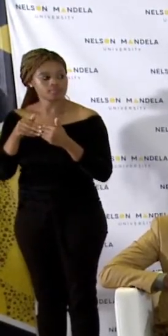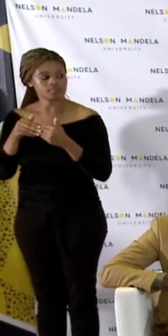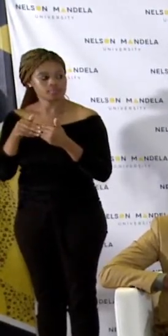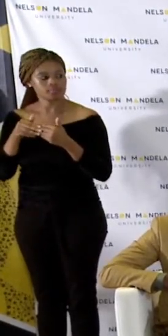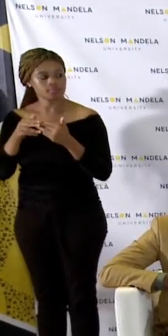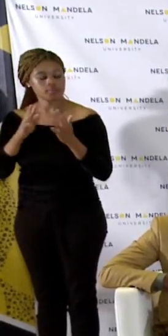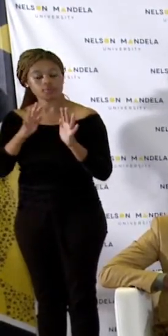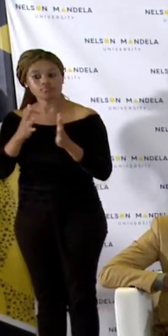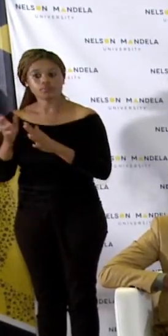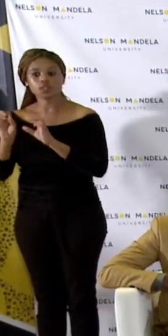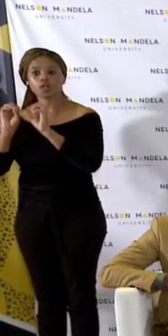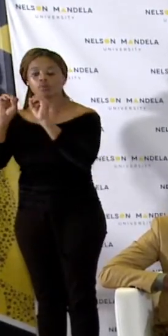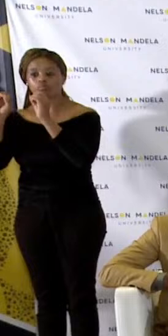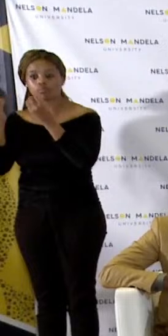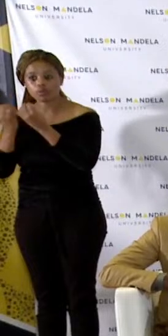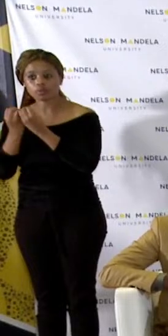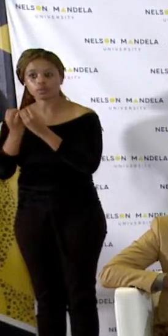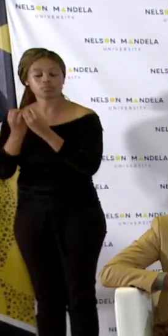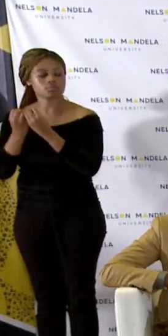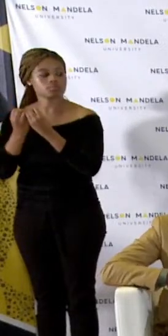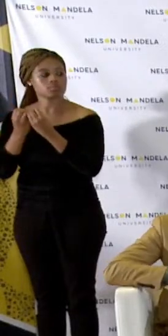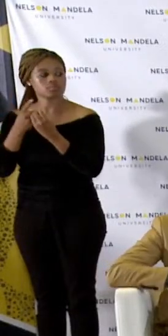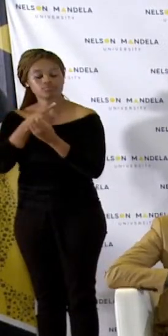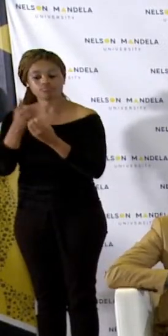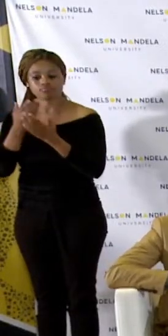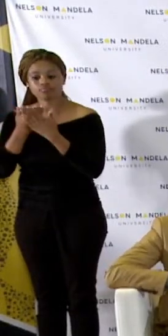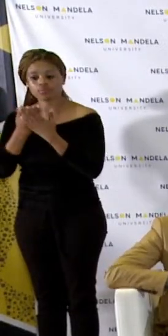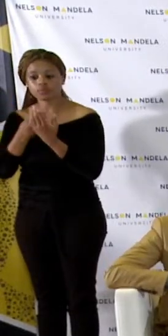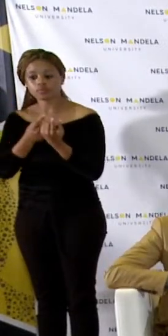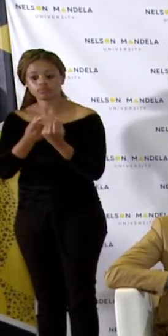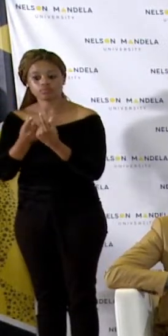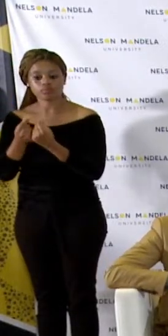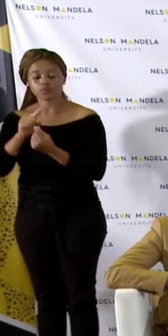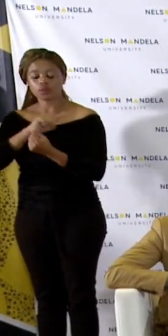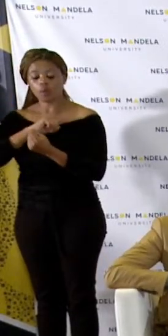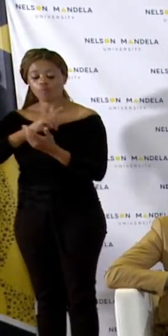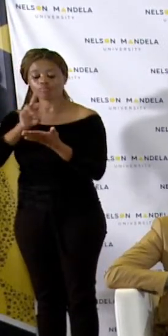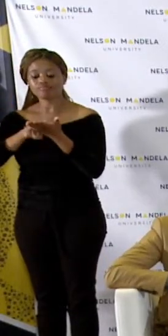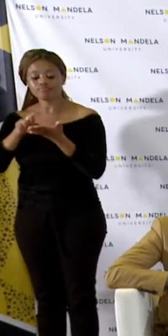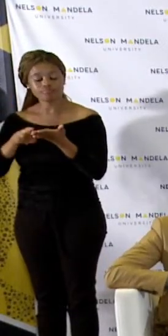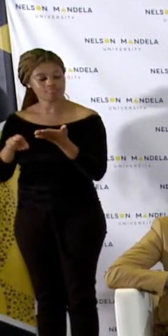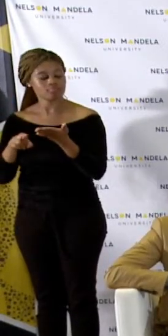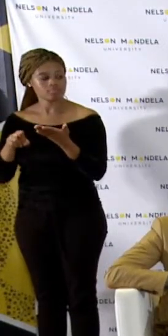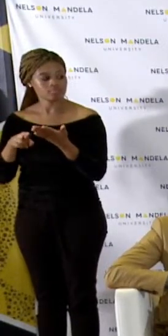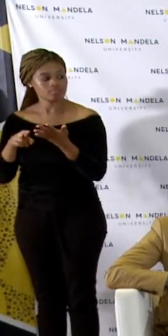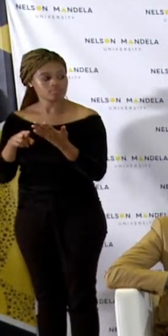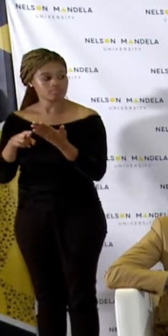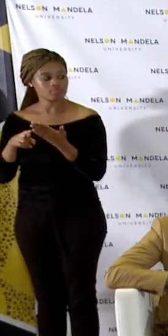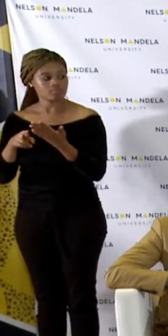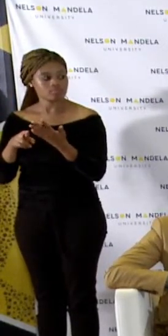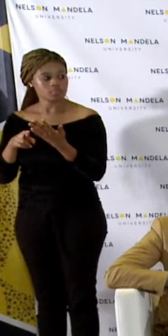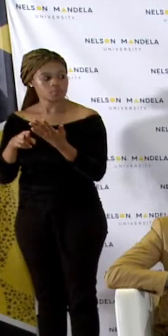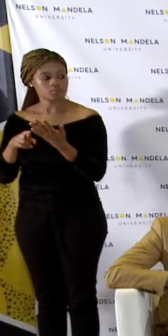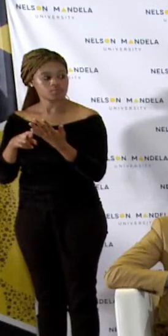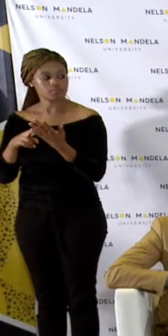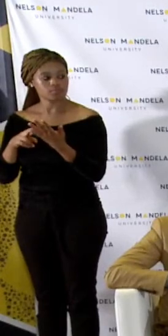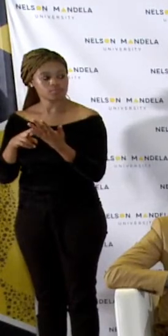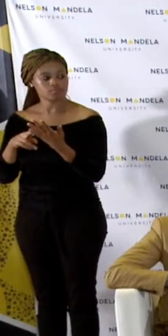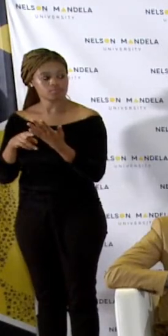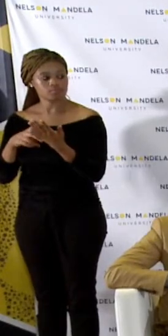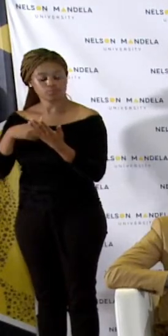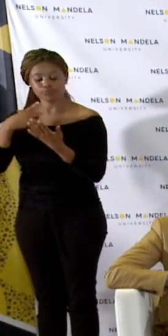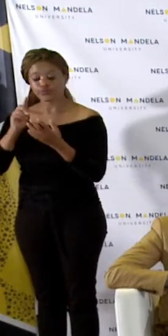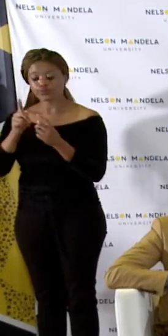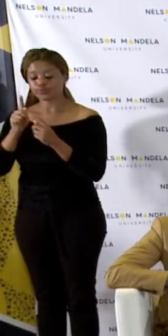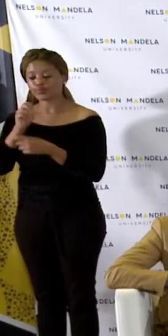these organizations and what they can do, because the consequences of these